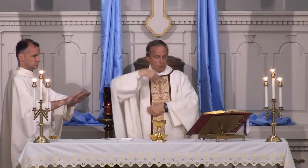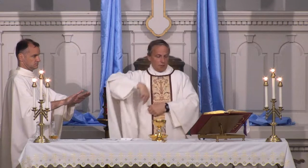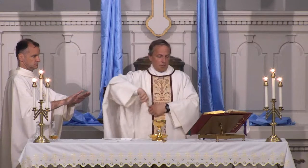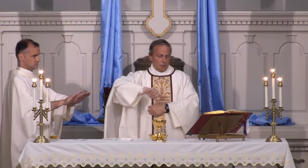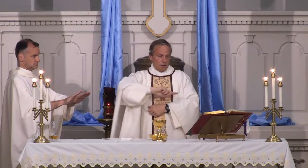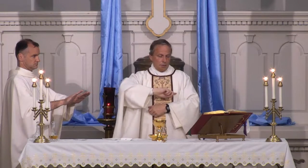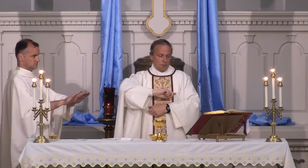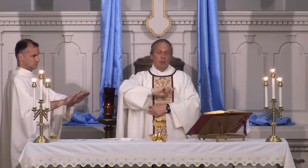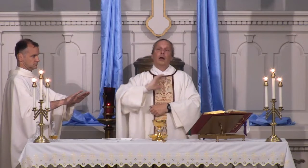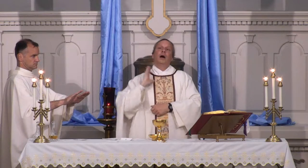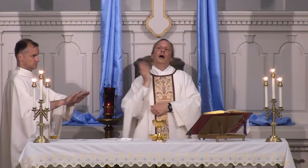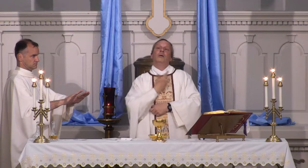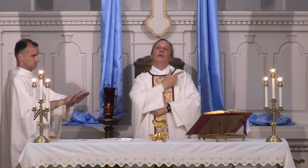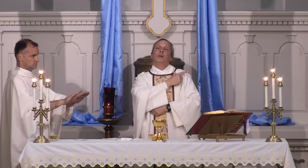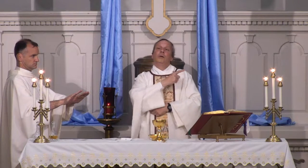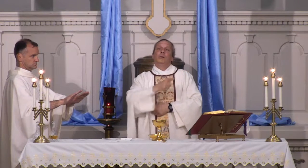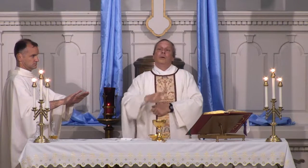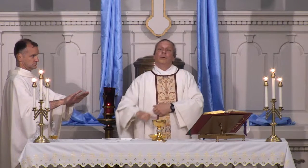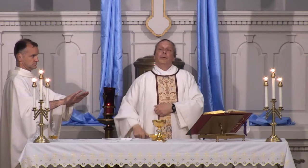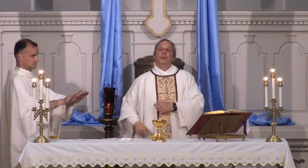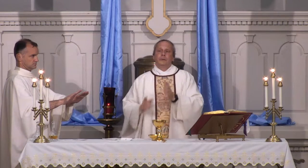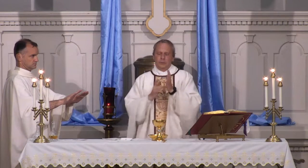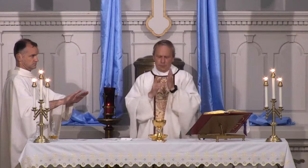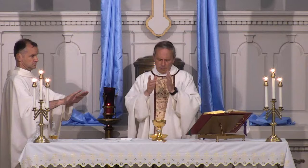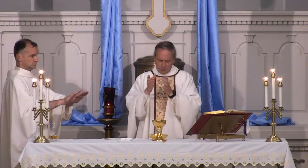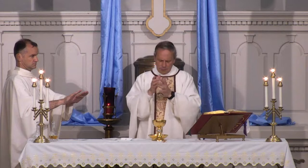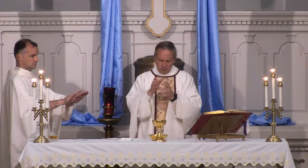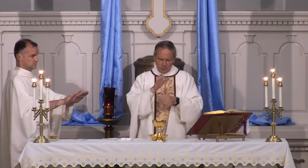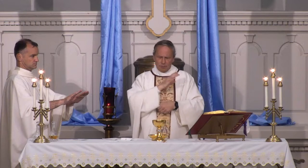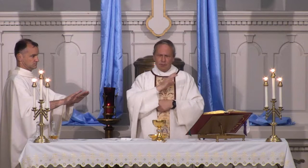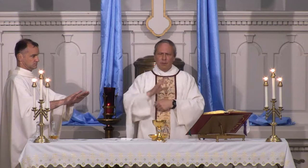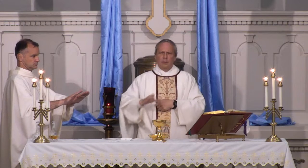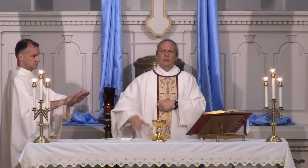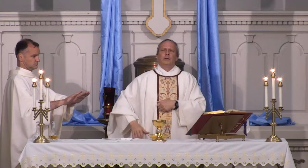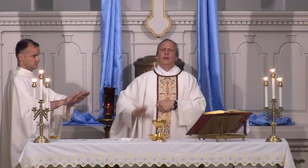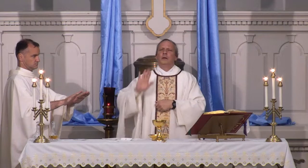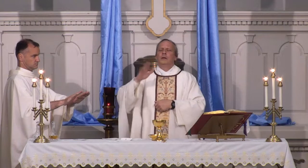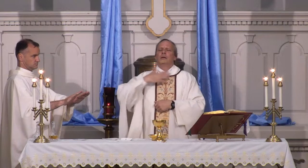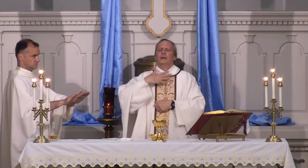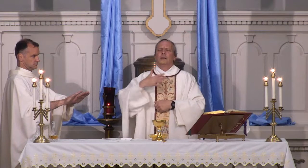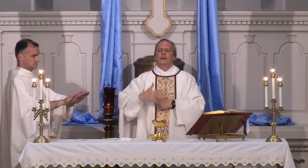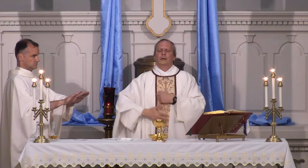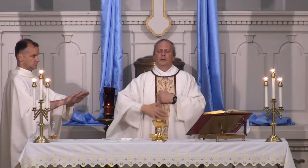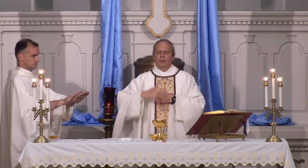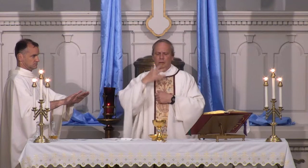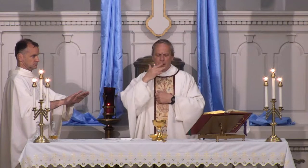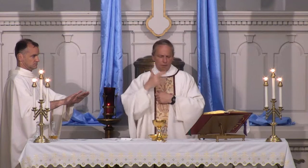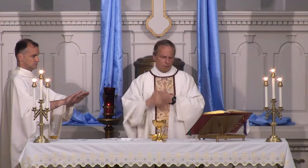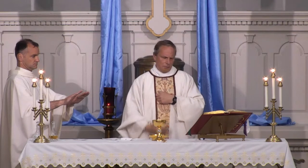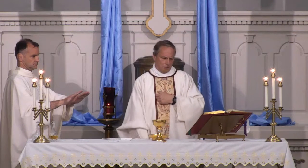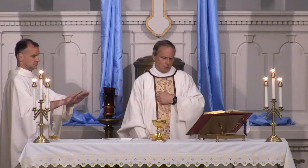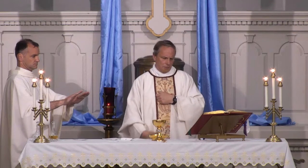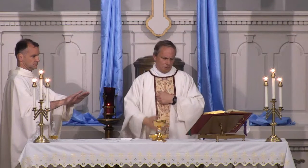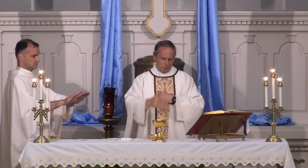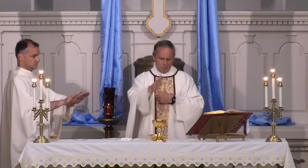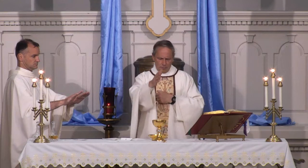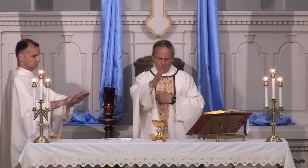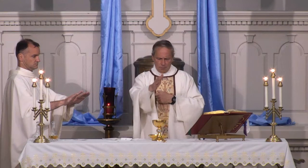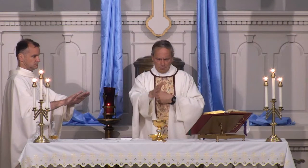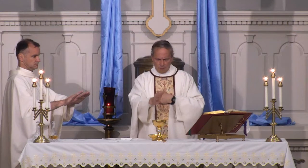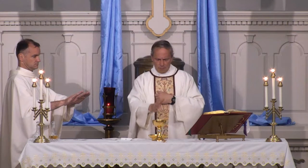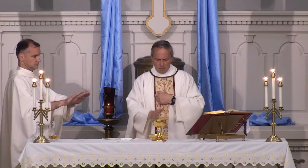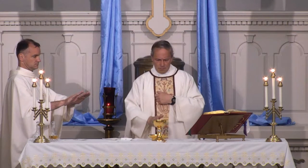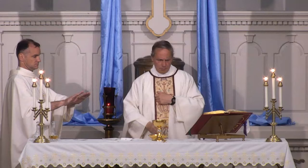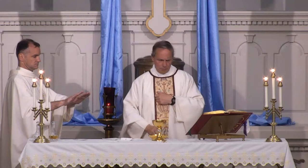so that they may become for us the body and blood of our Lord